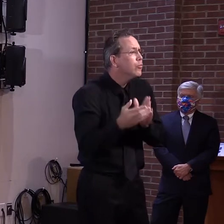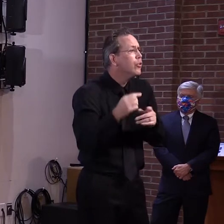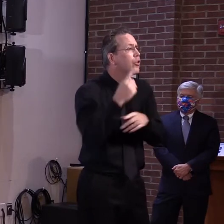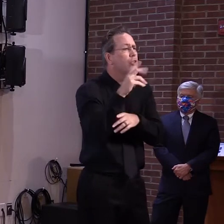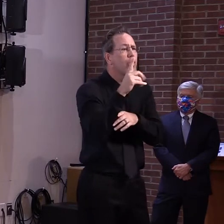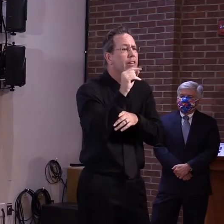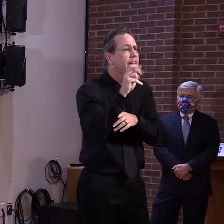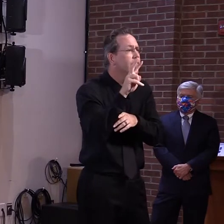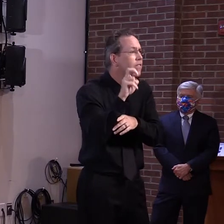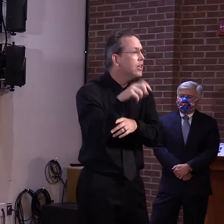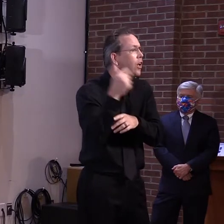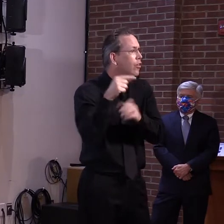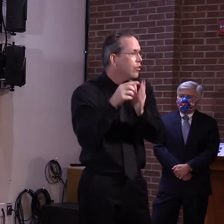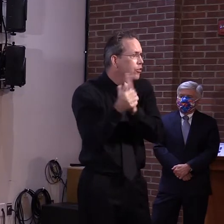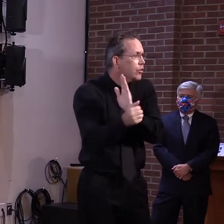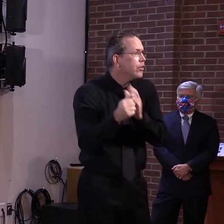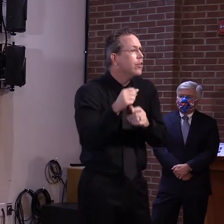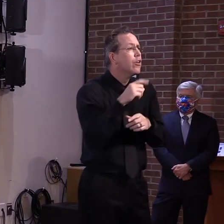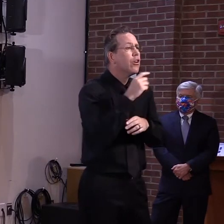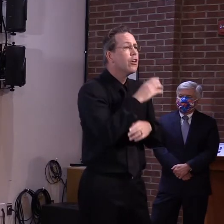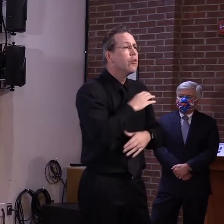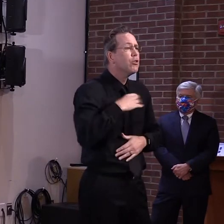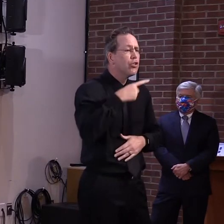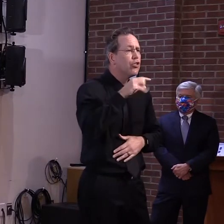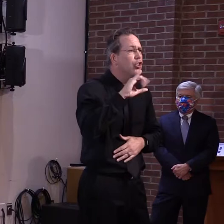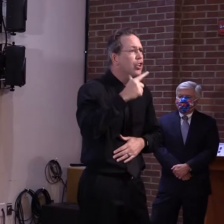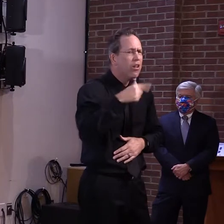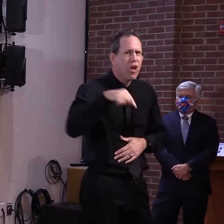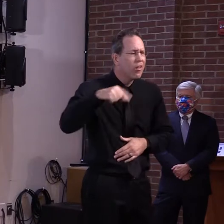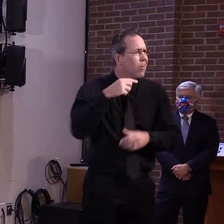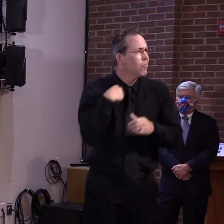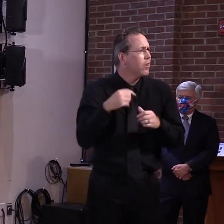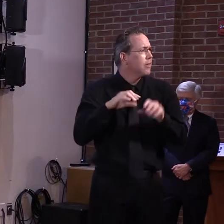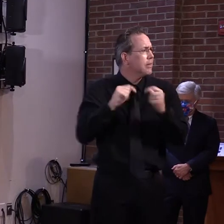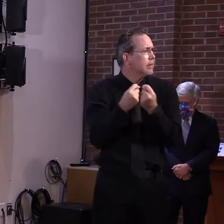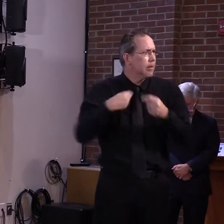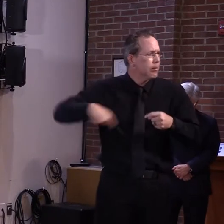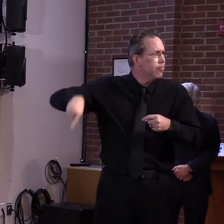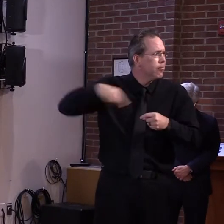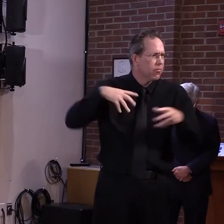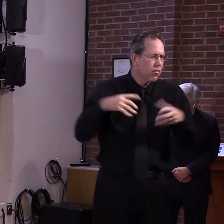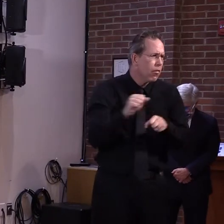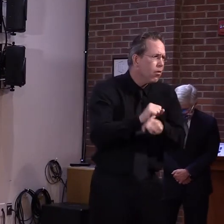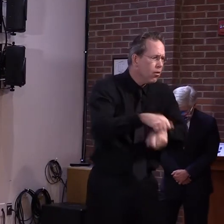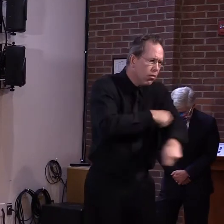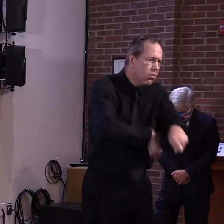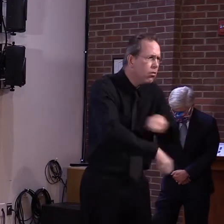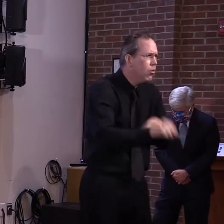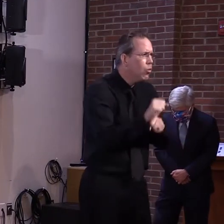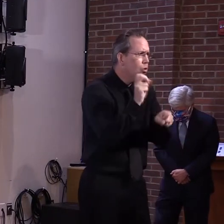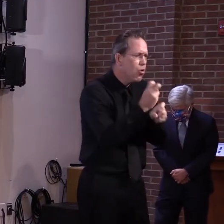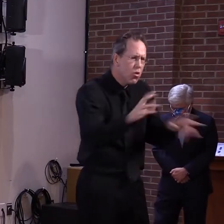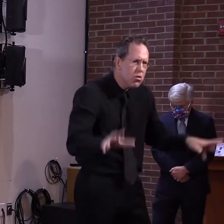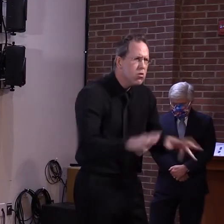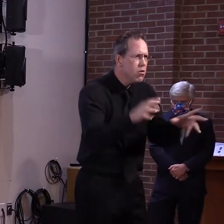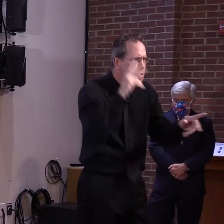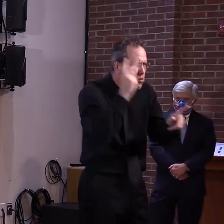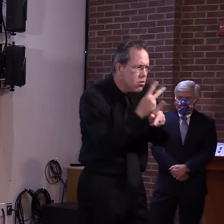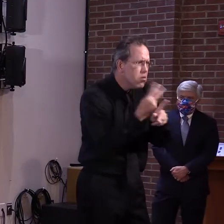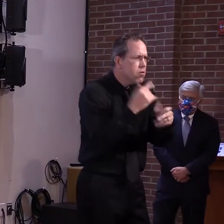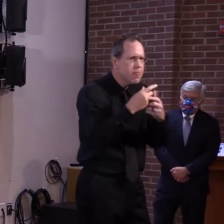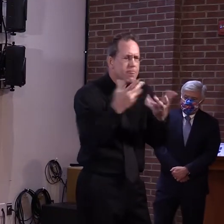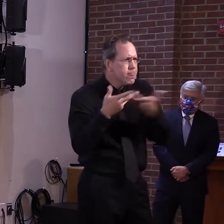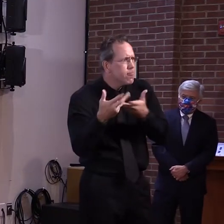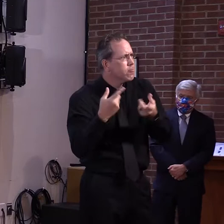incredible team of experts have been hard at work in support of our schools for months. And even